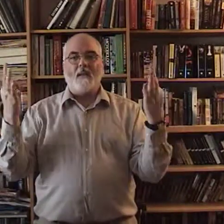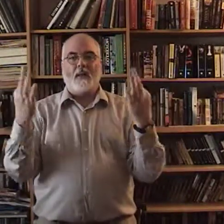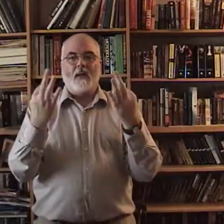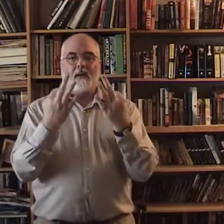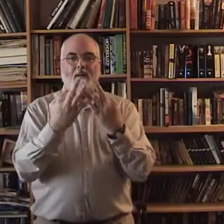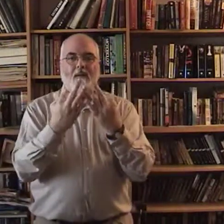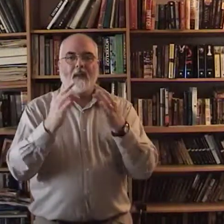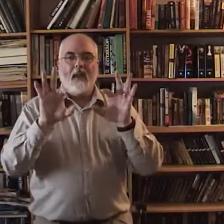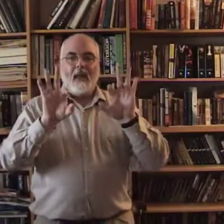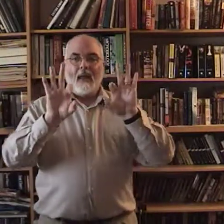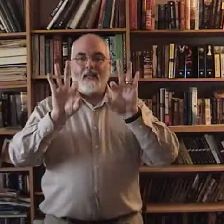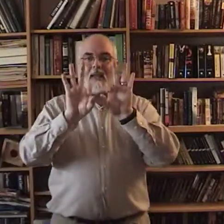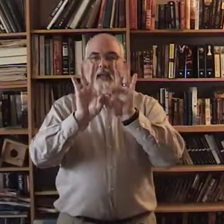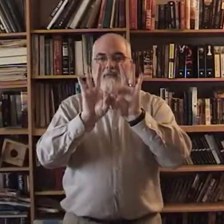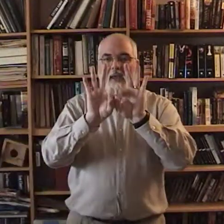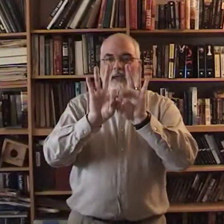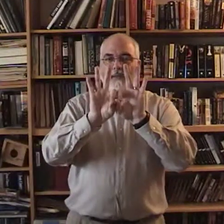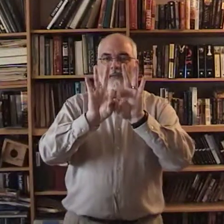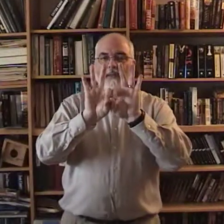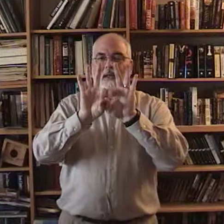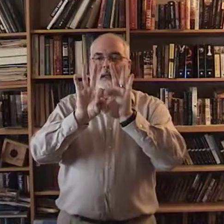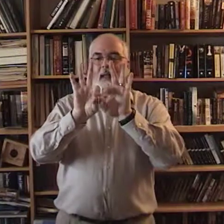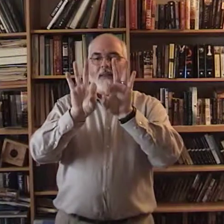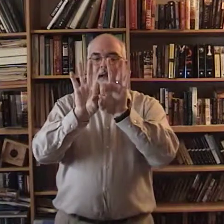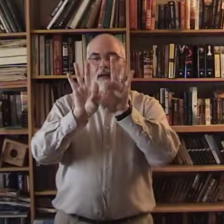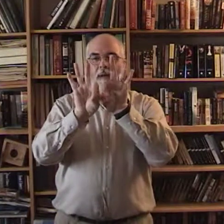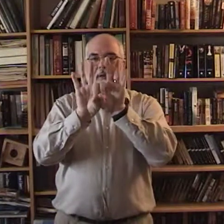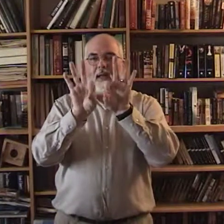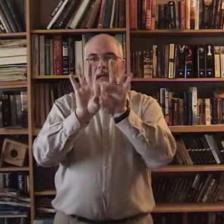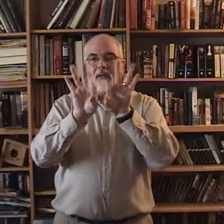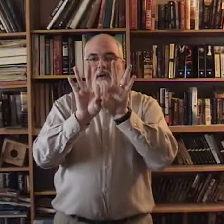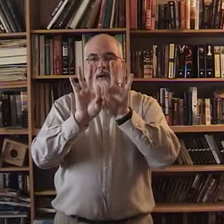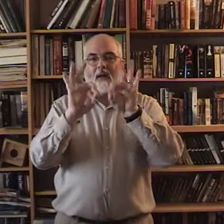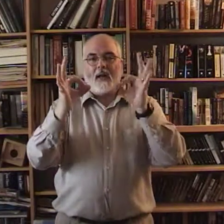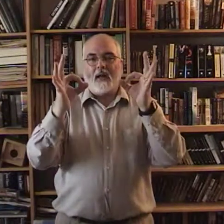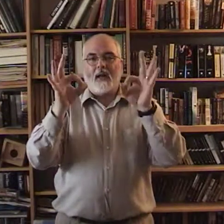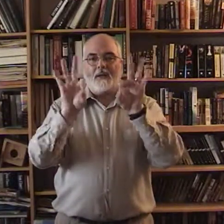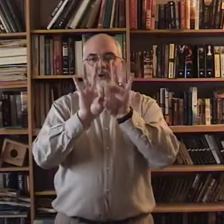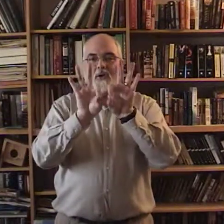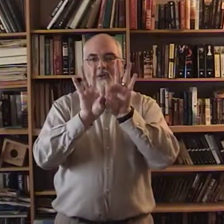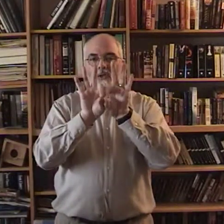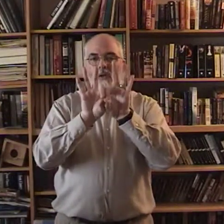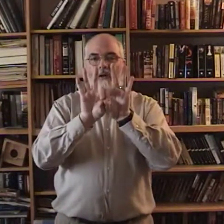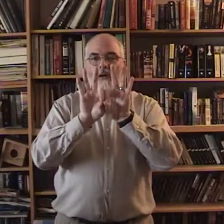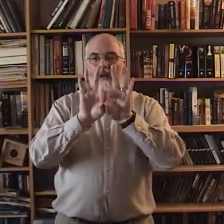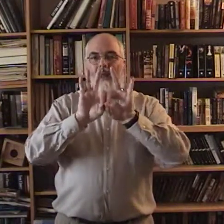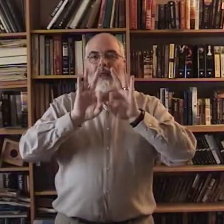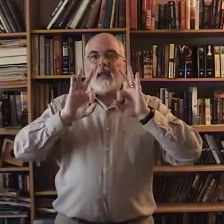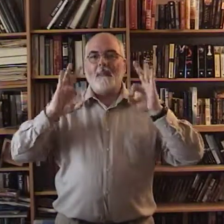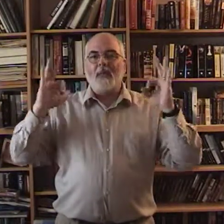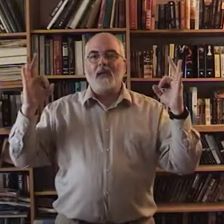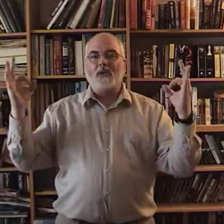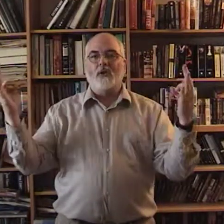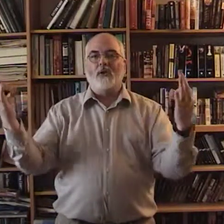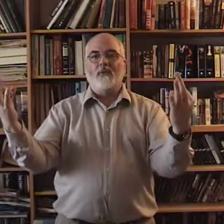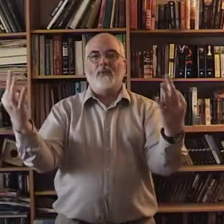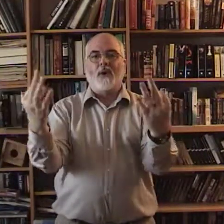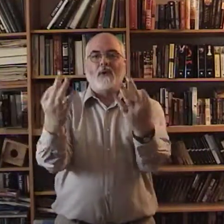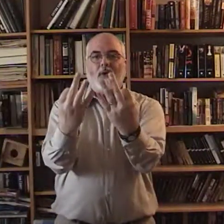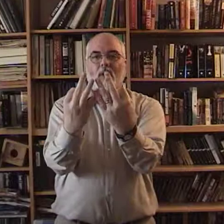family. It's F hands that come together at the circles here and make a circle in front of you and